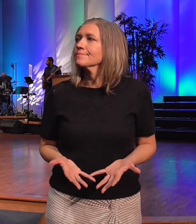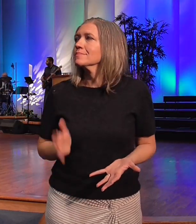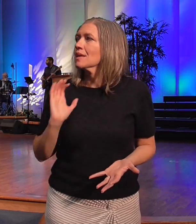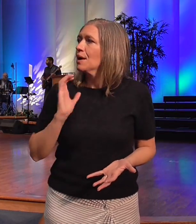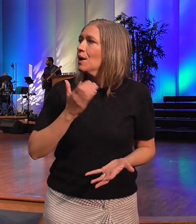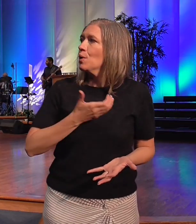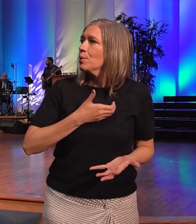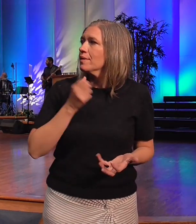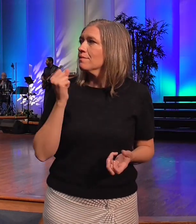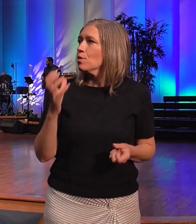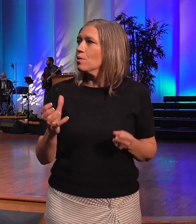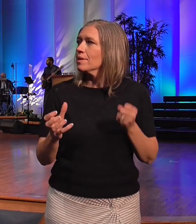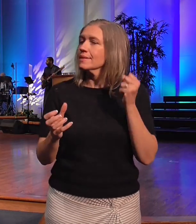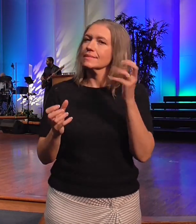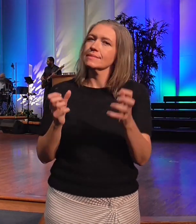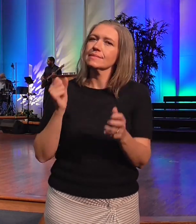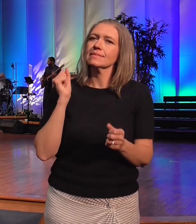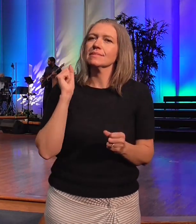Our voices,